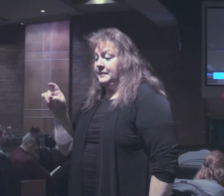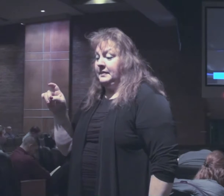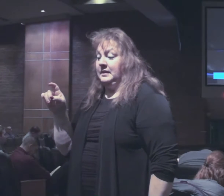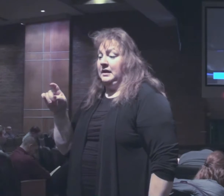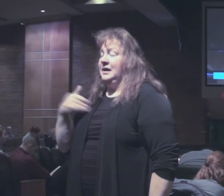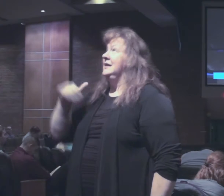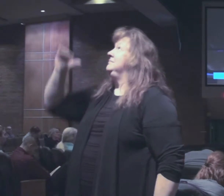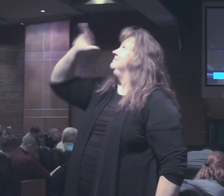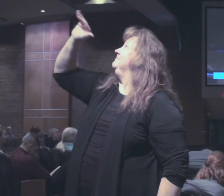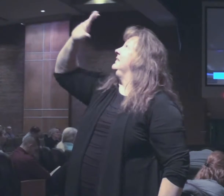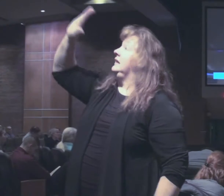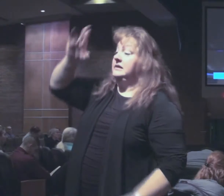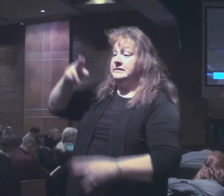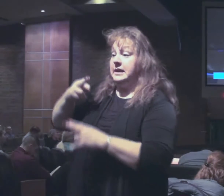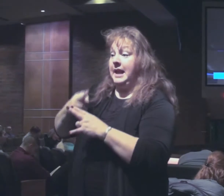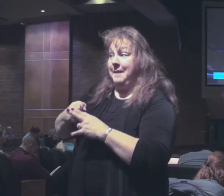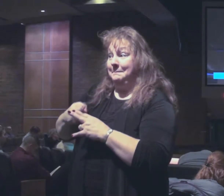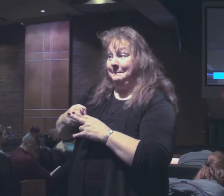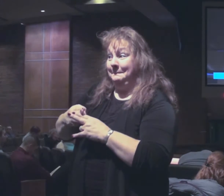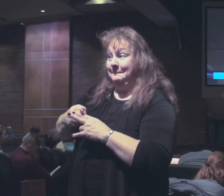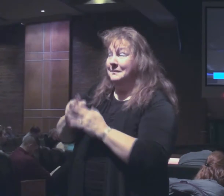Whatever we ask in His name,